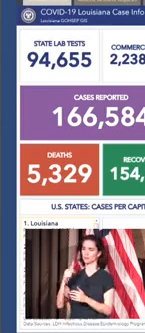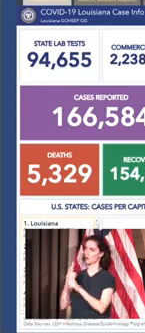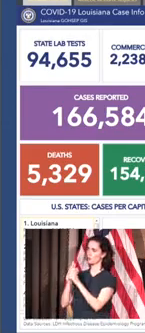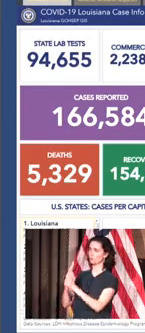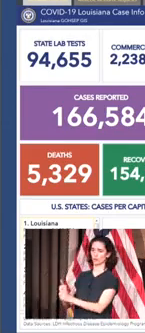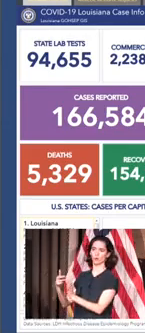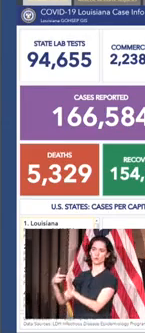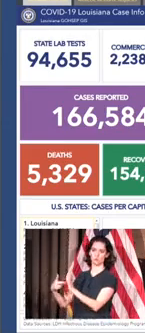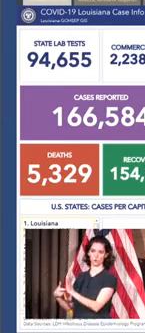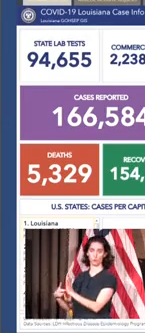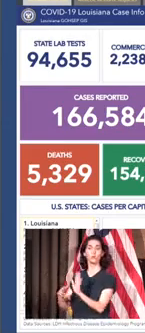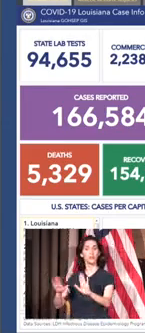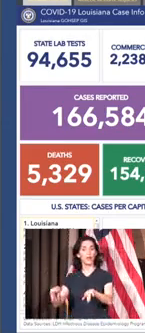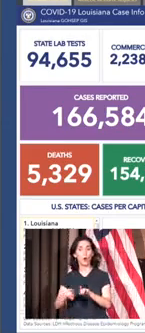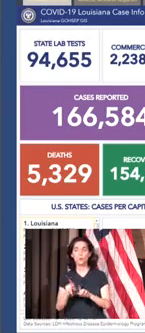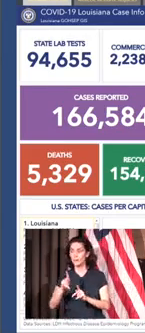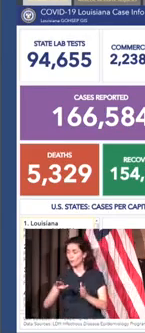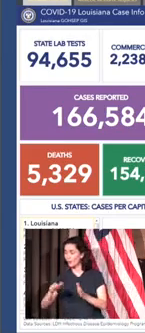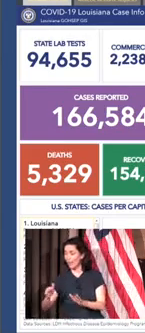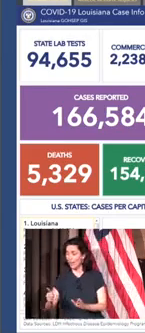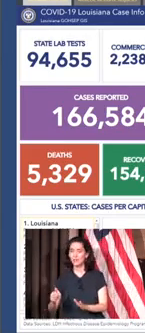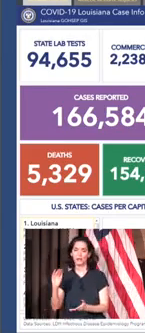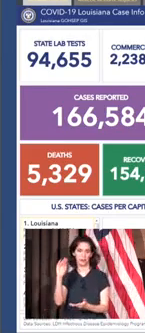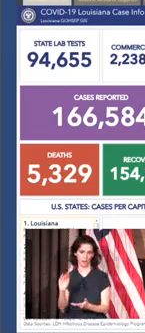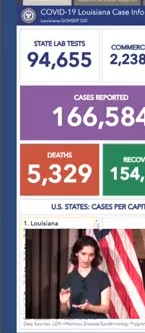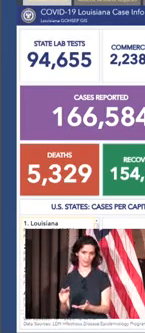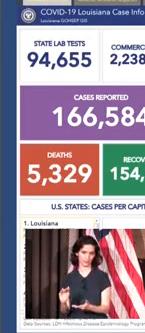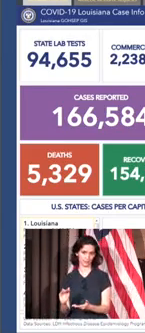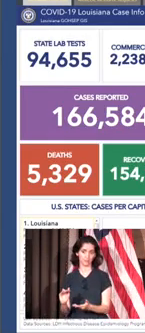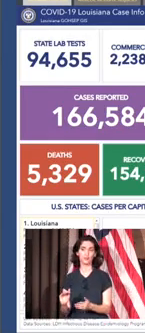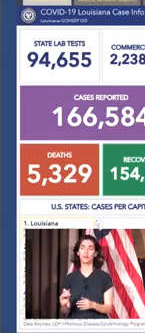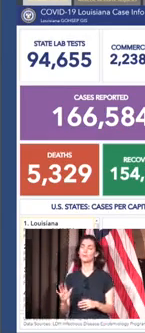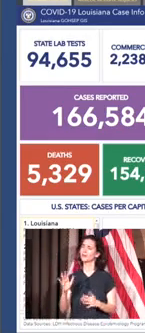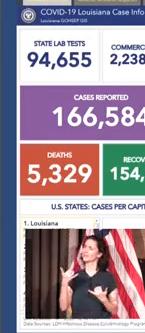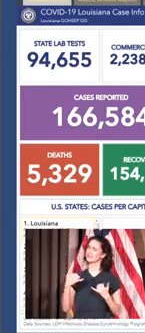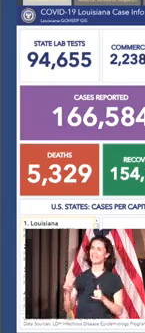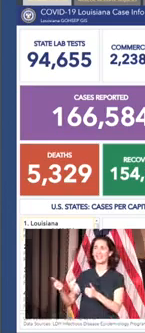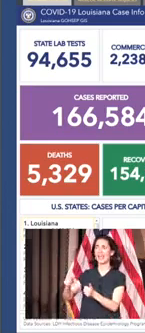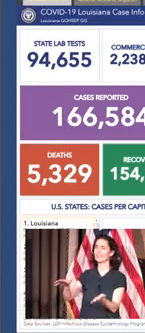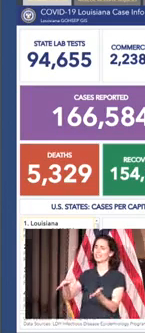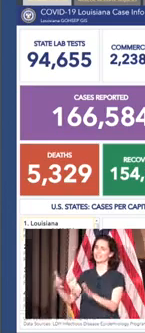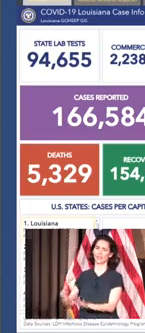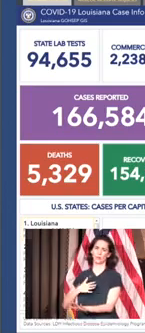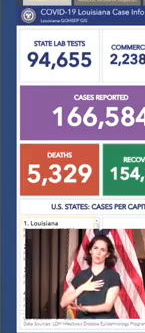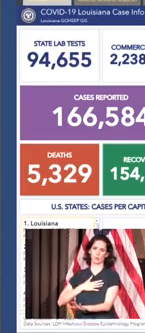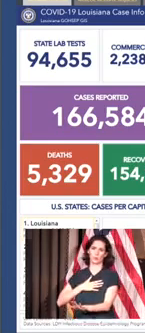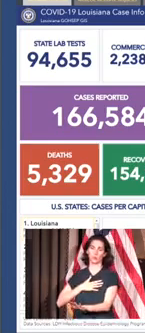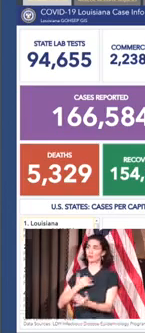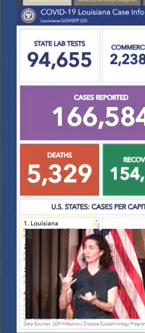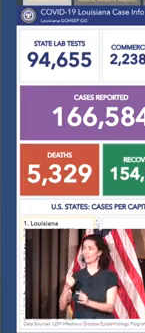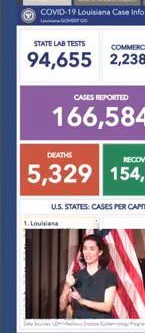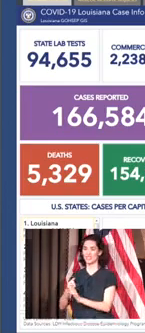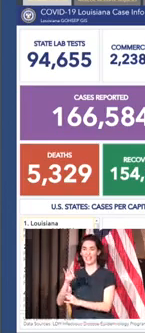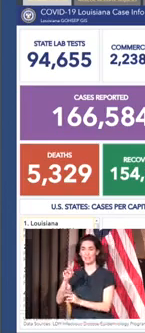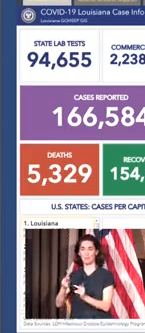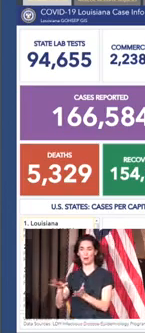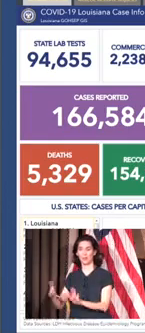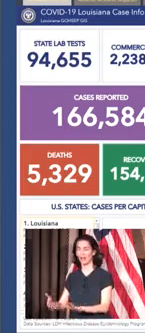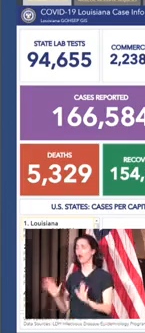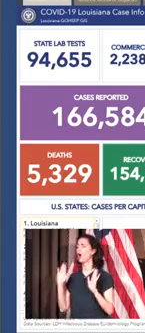some low number of deaths too, but it's hard to talk about any number of deaths, including the 8 today, as being